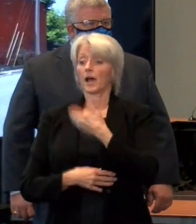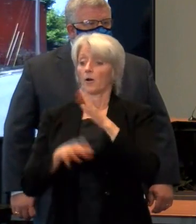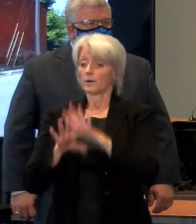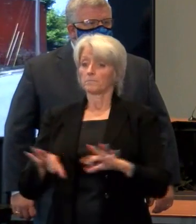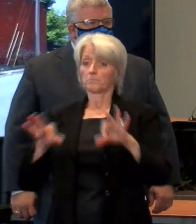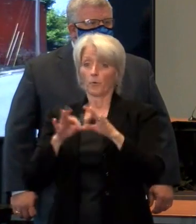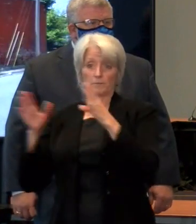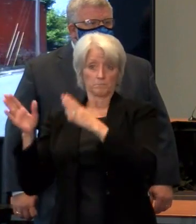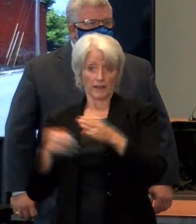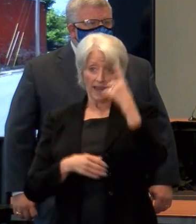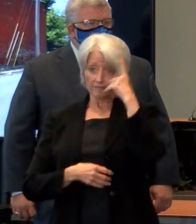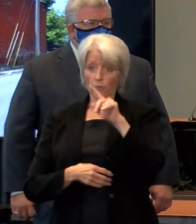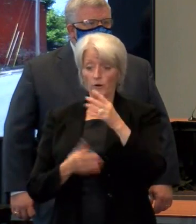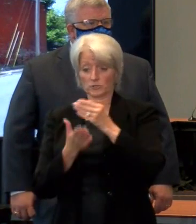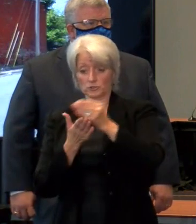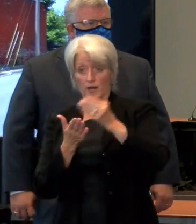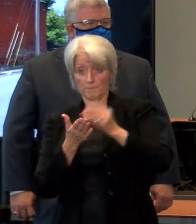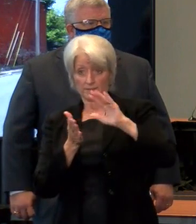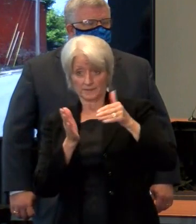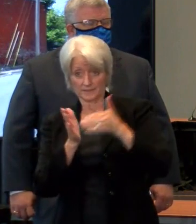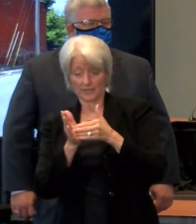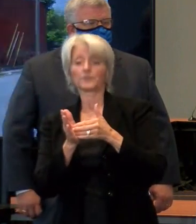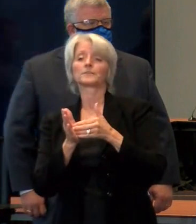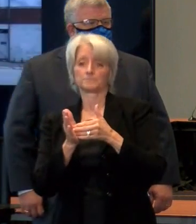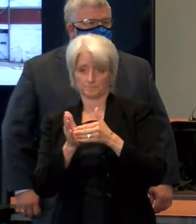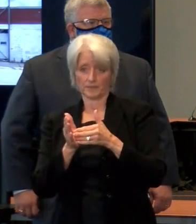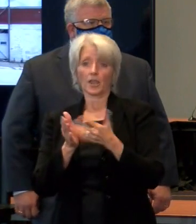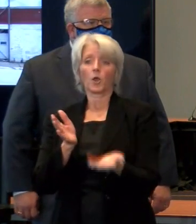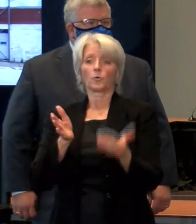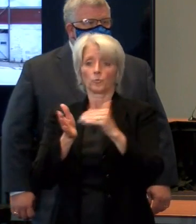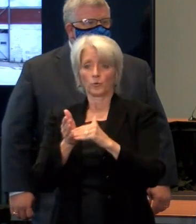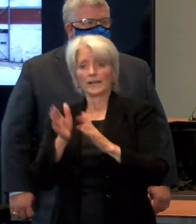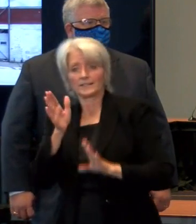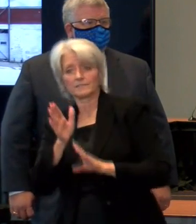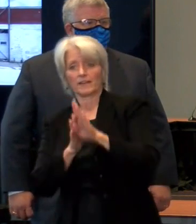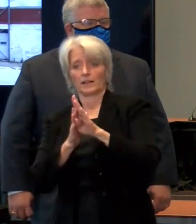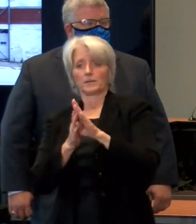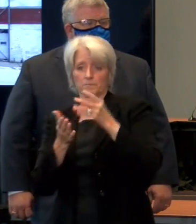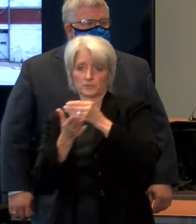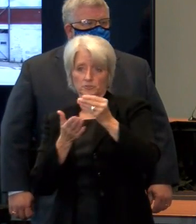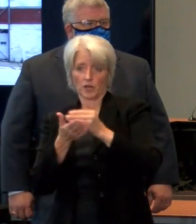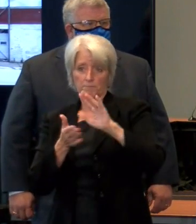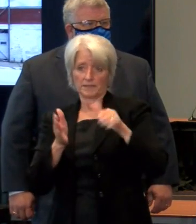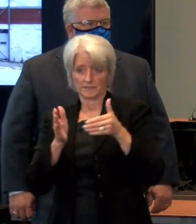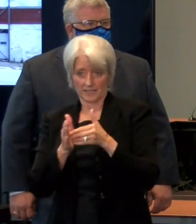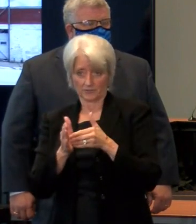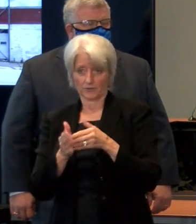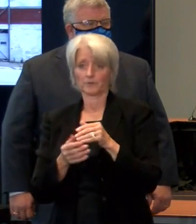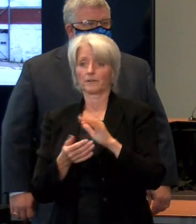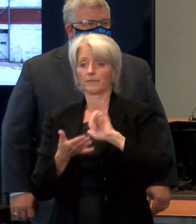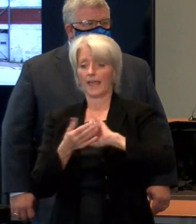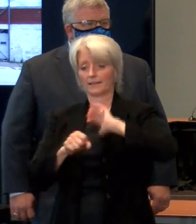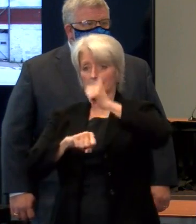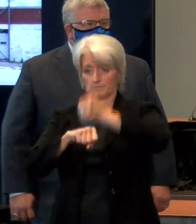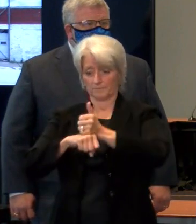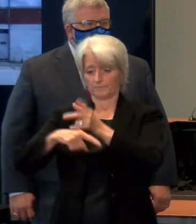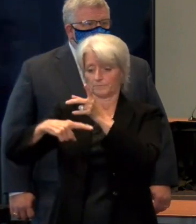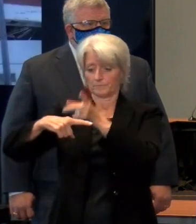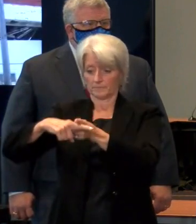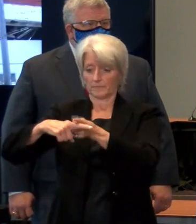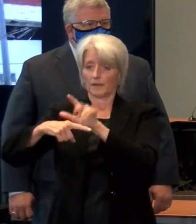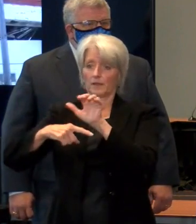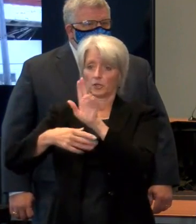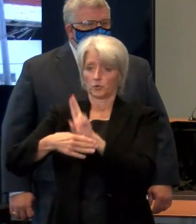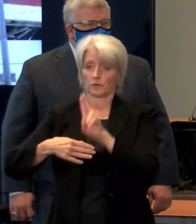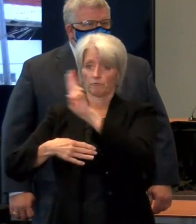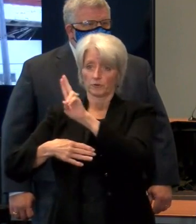property on Asher Avenue is the redevelopment of the Plaza Shopping Center. and that is located also on the corner of